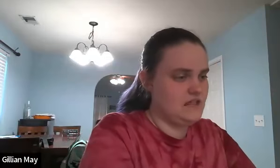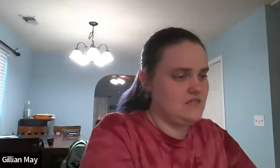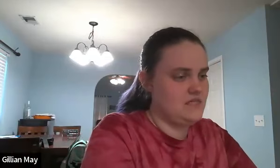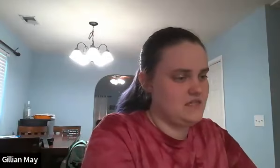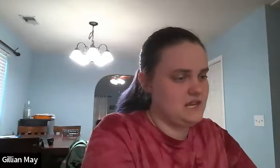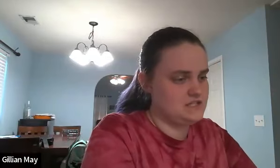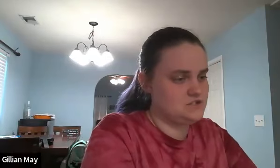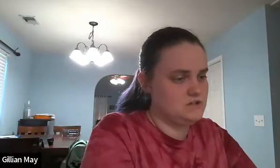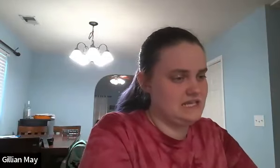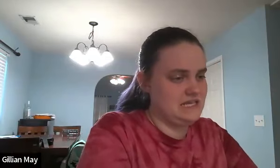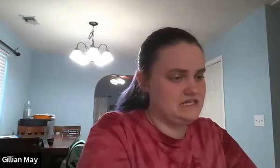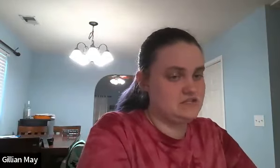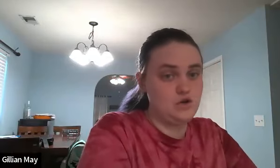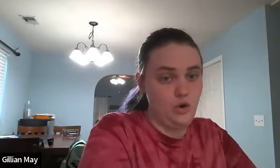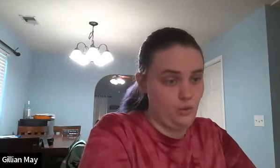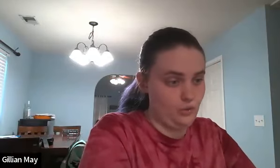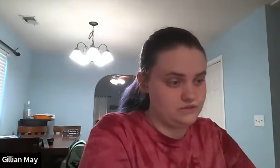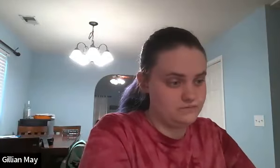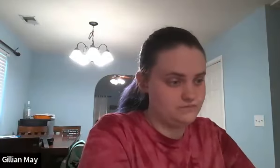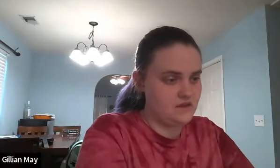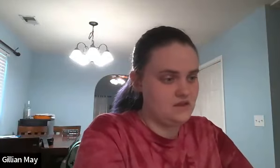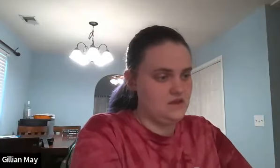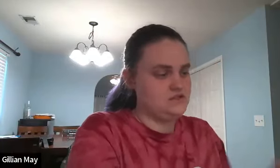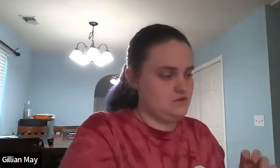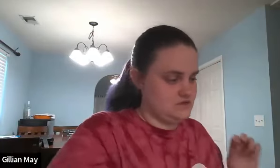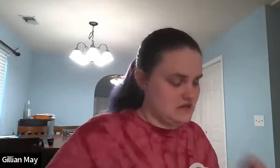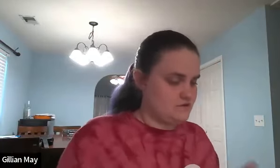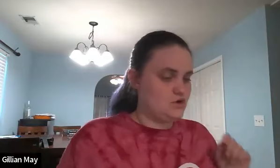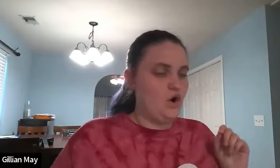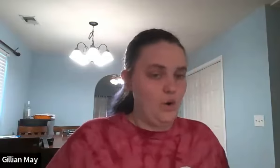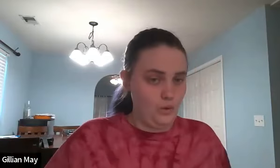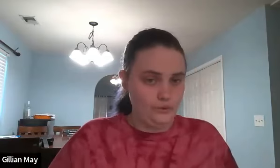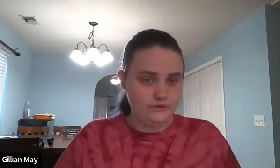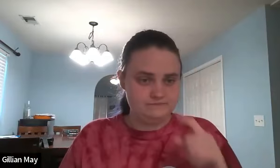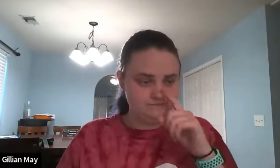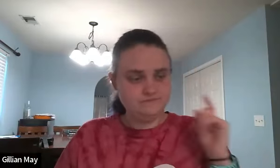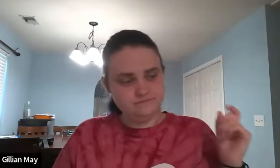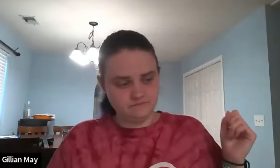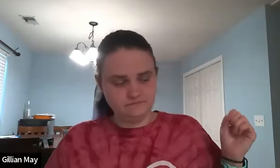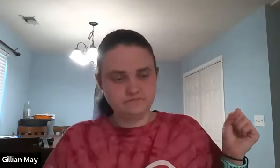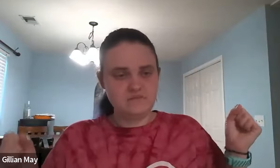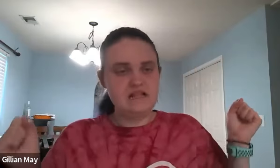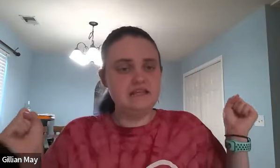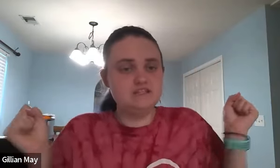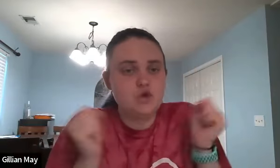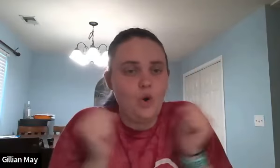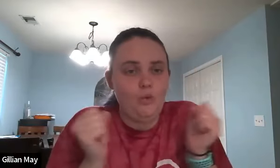And then the next one is cold. So the sign for cold is